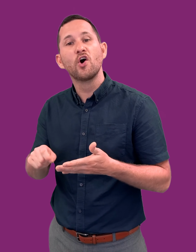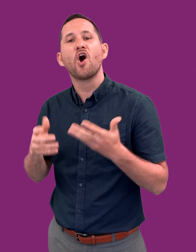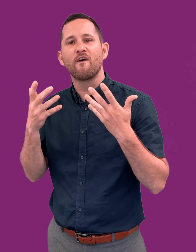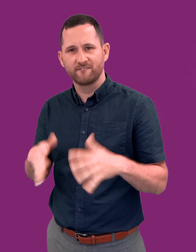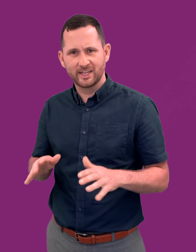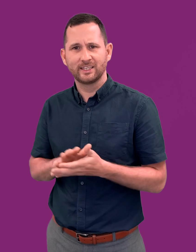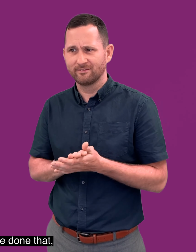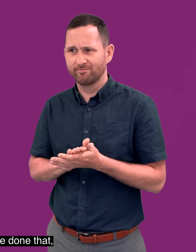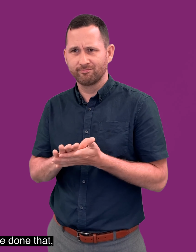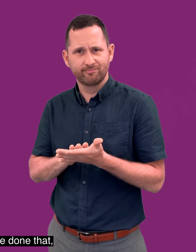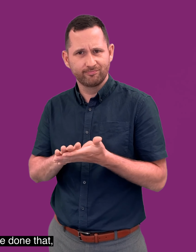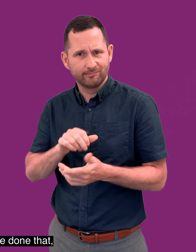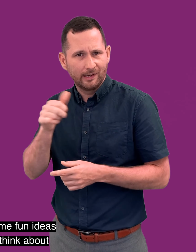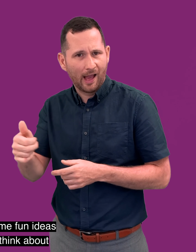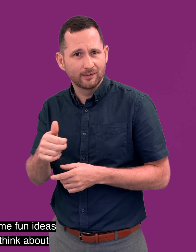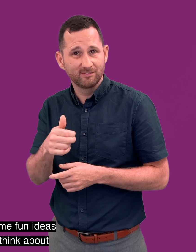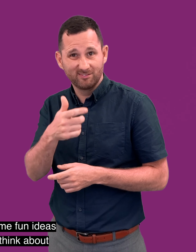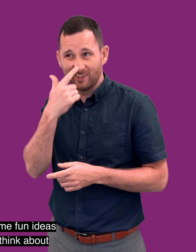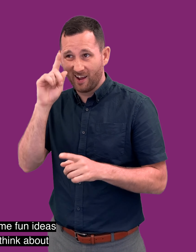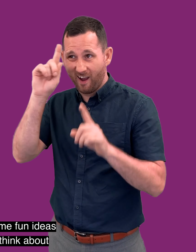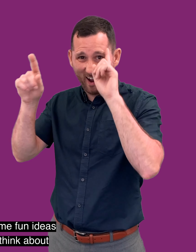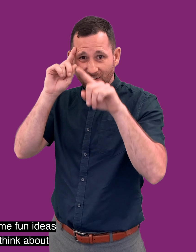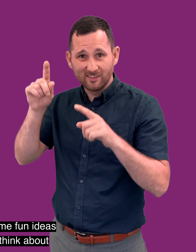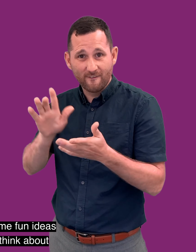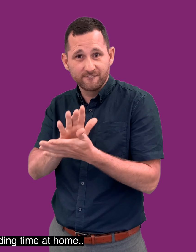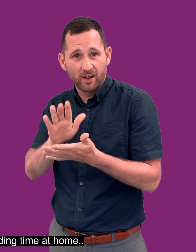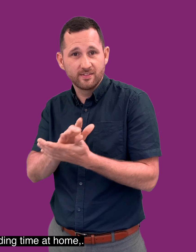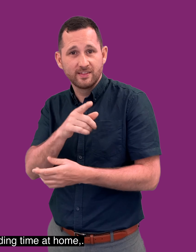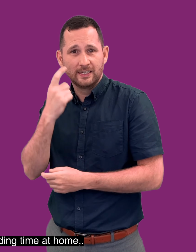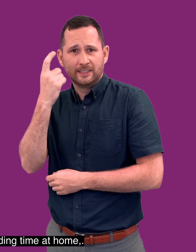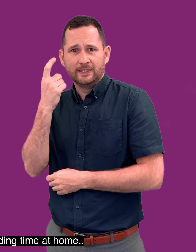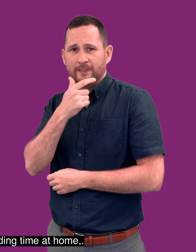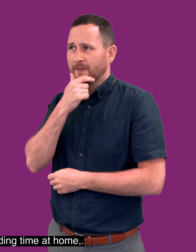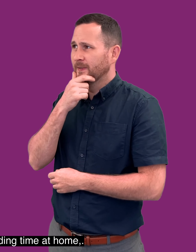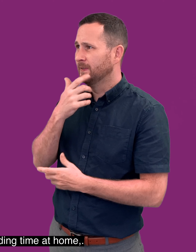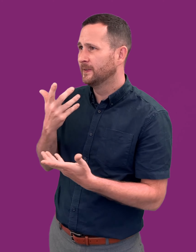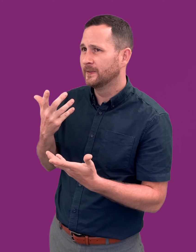Once you've done that, here are some fun ideas for you to think about when you're spending time at home.